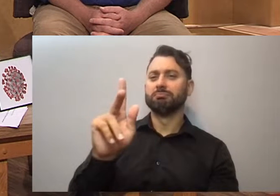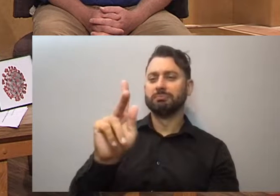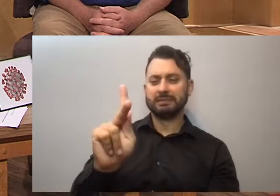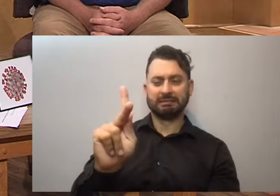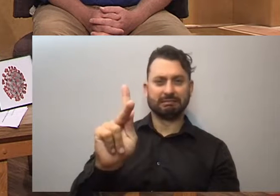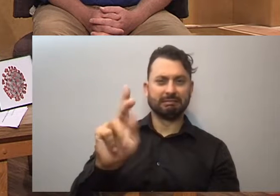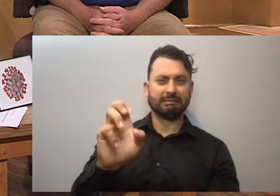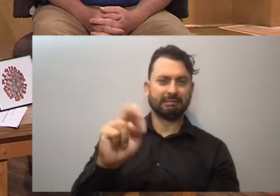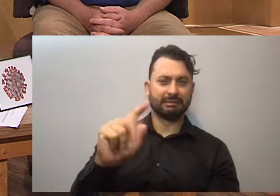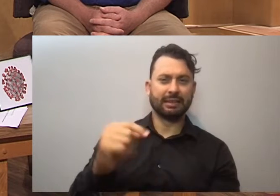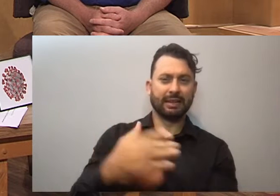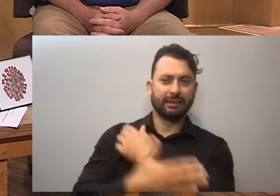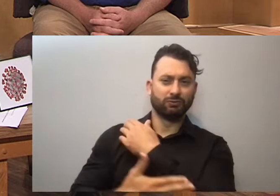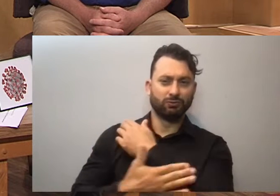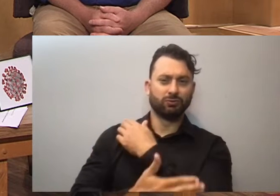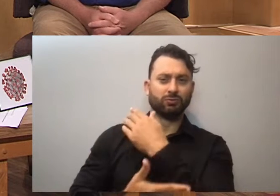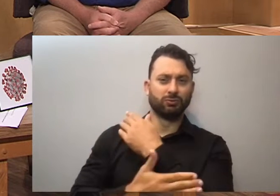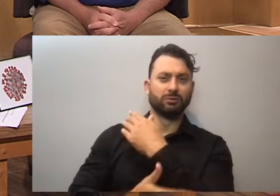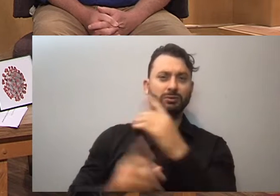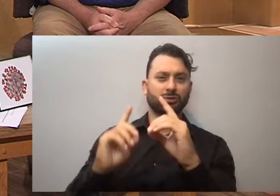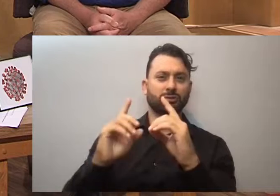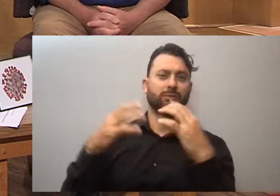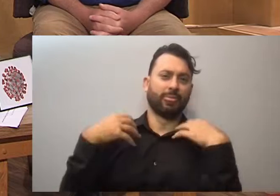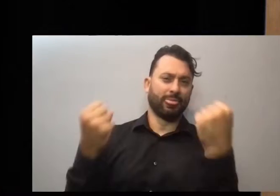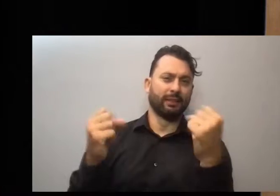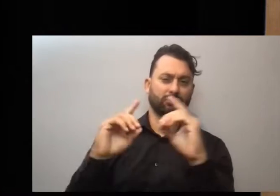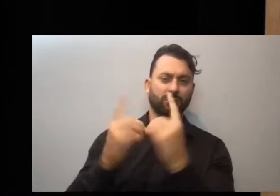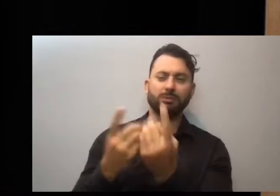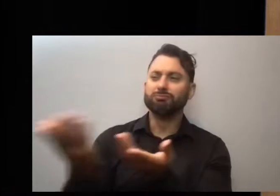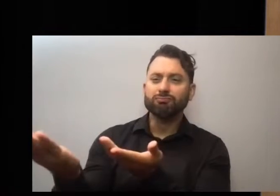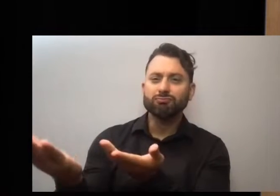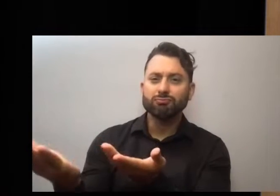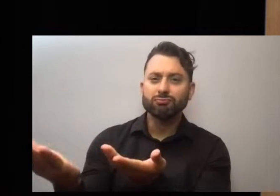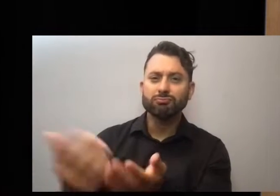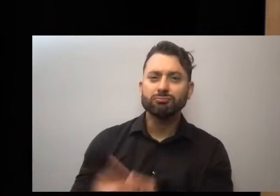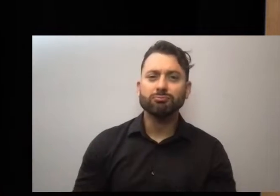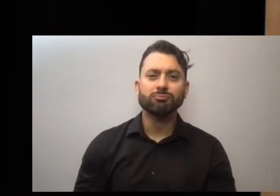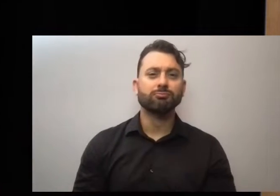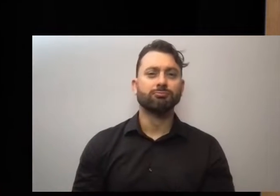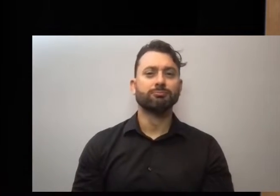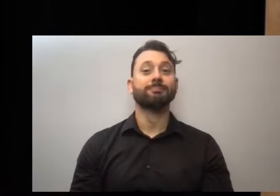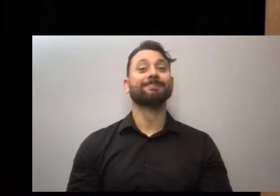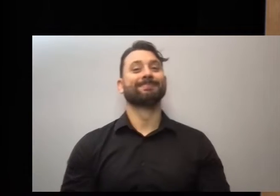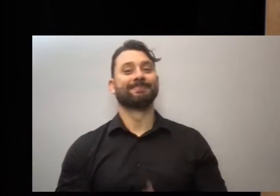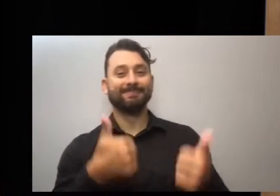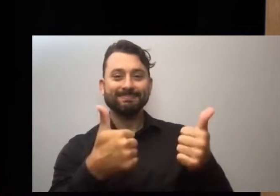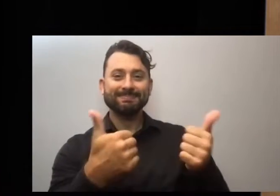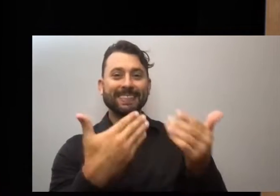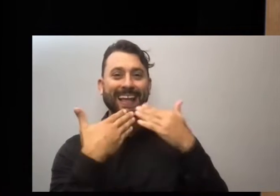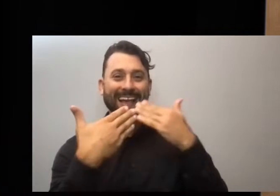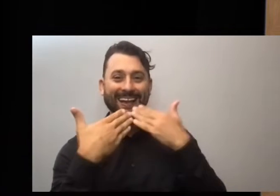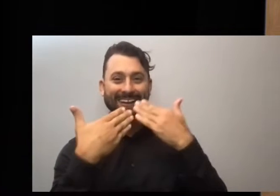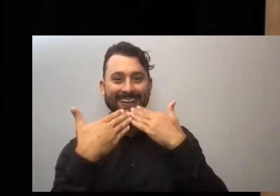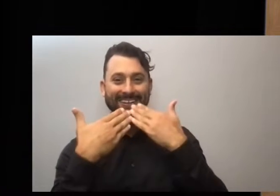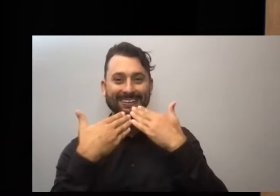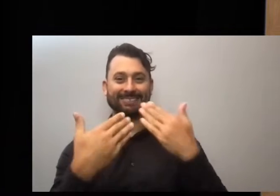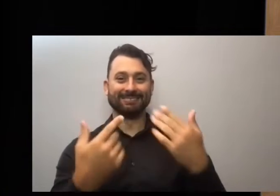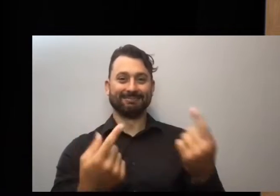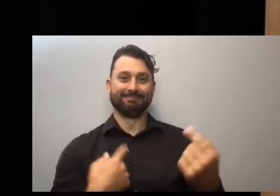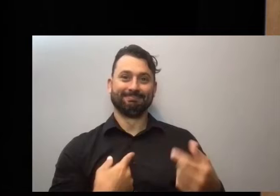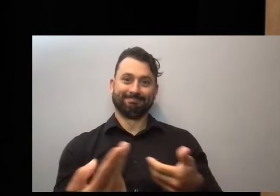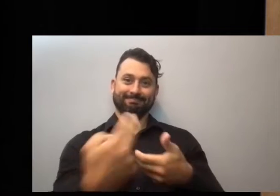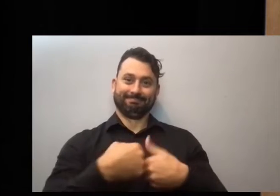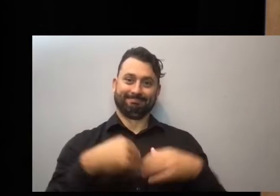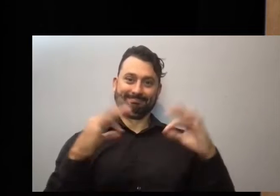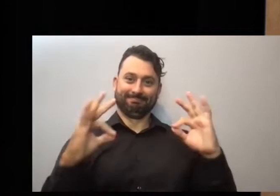in the Kent County Health Department? Thanks for having me. So what I do at the Kent County Health